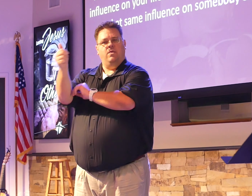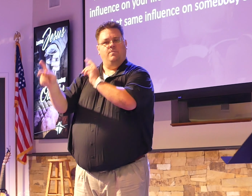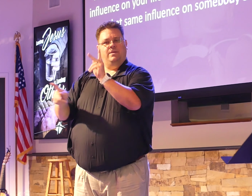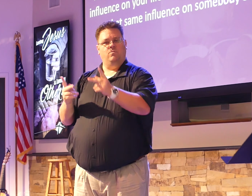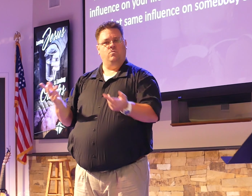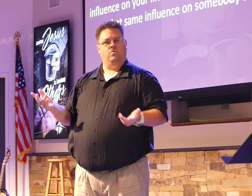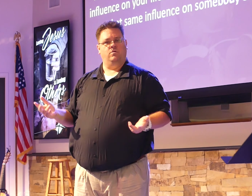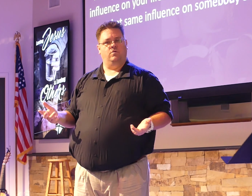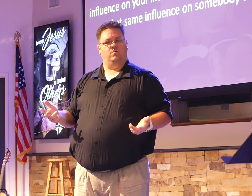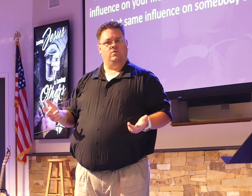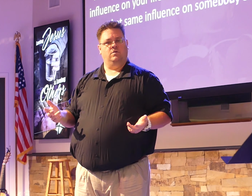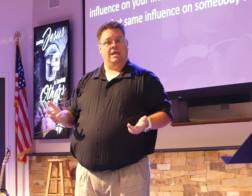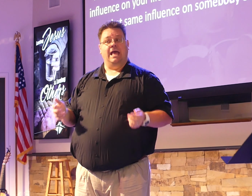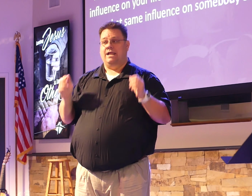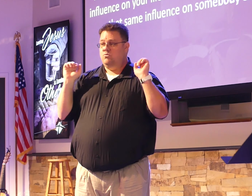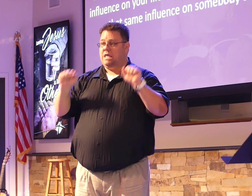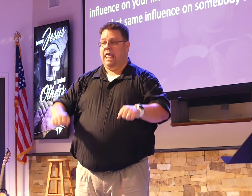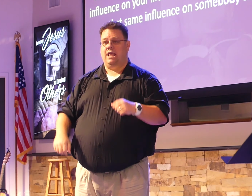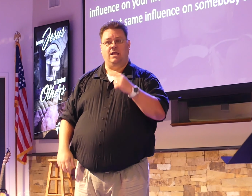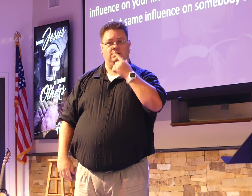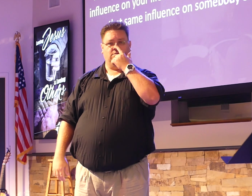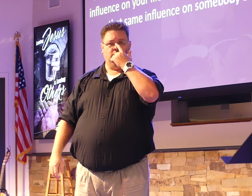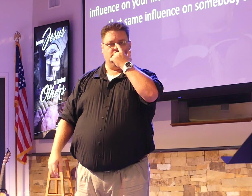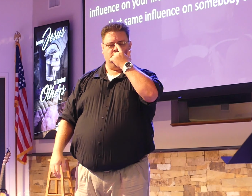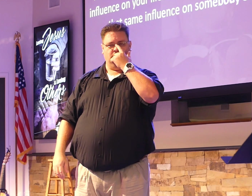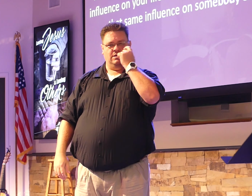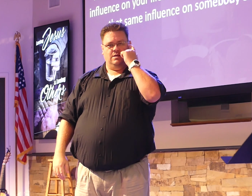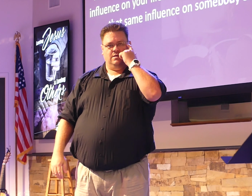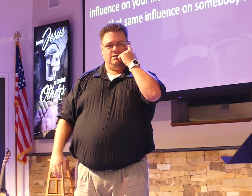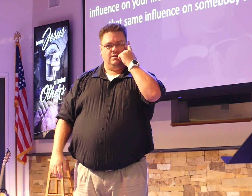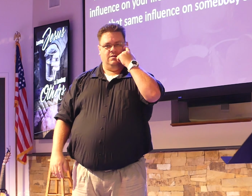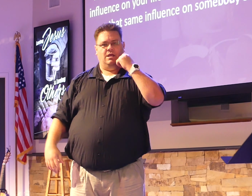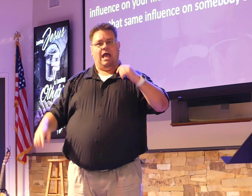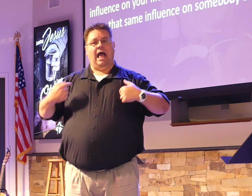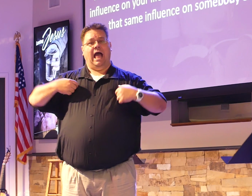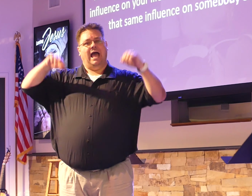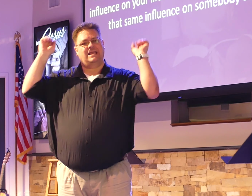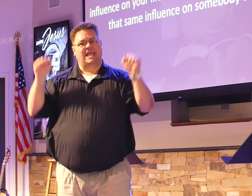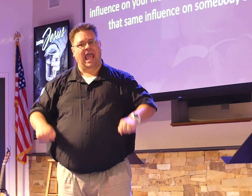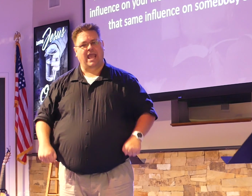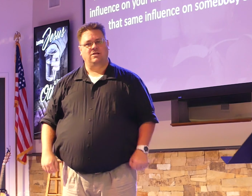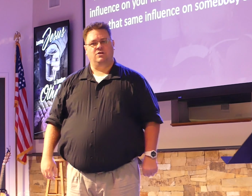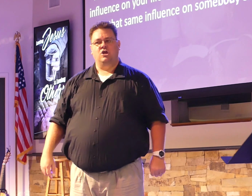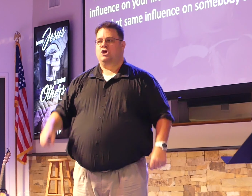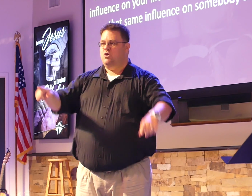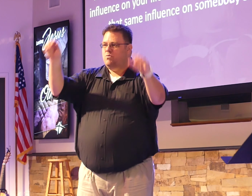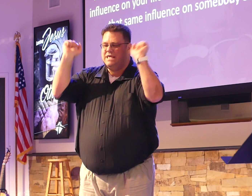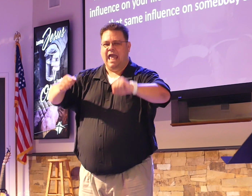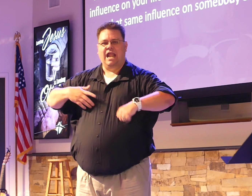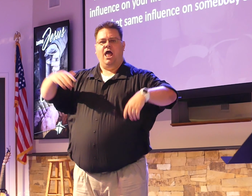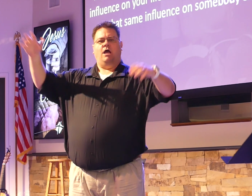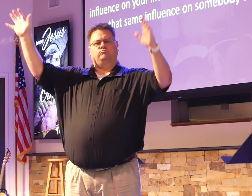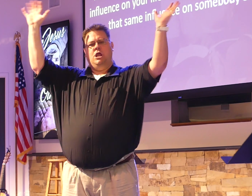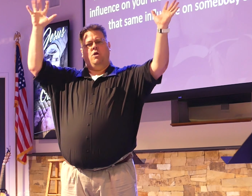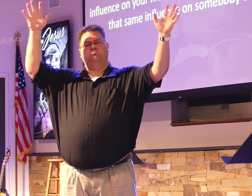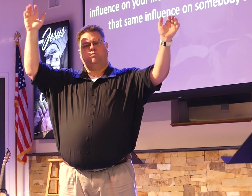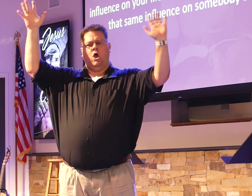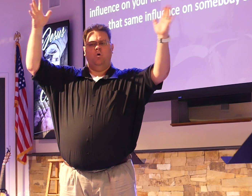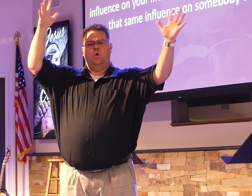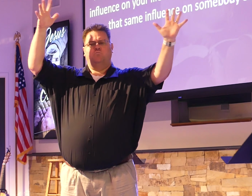And you can do it. I'm your cheerleader. I say you can do it. I say you